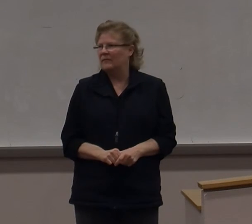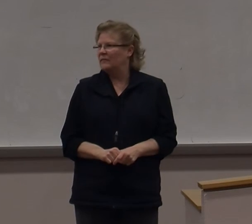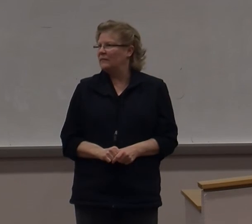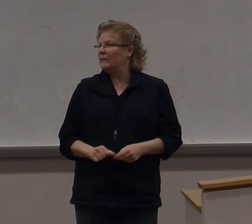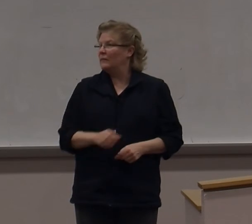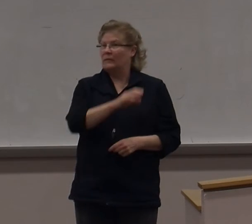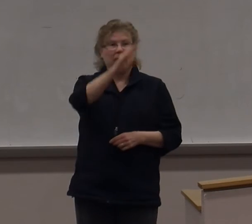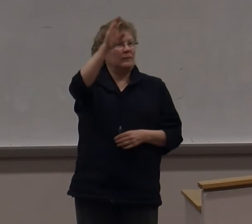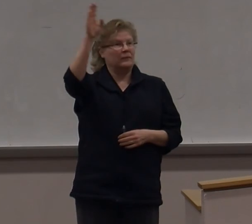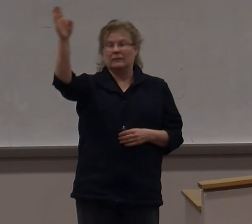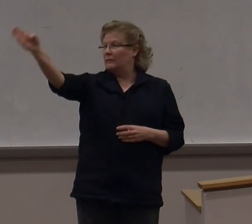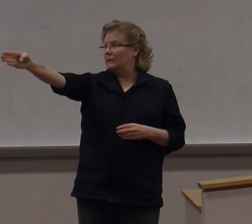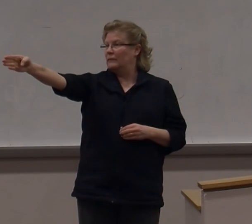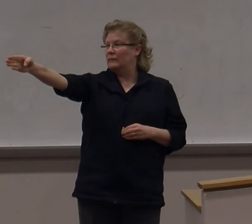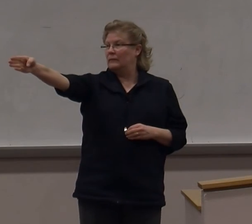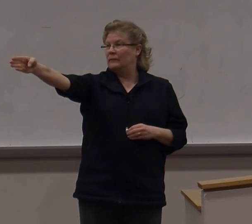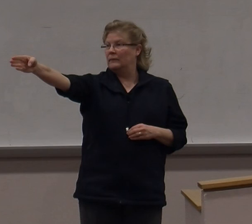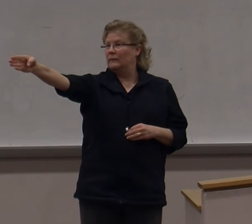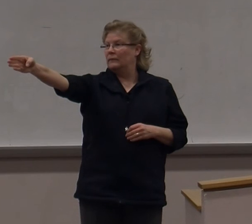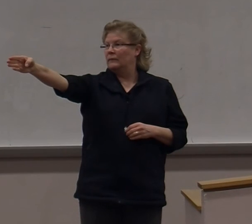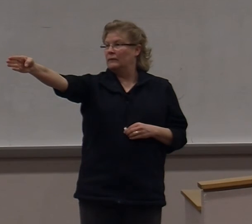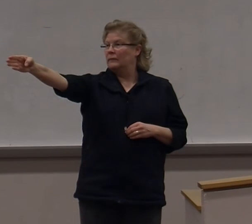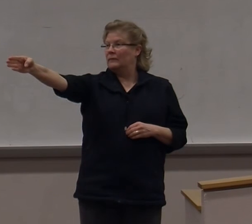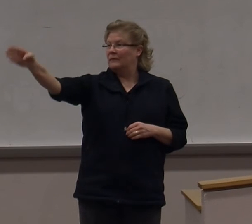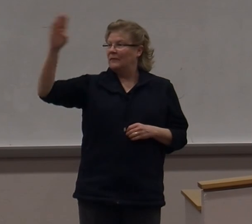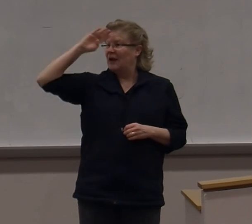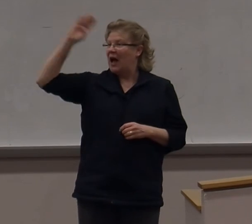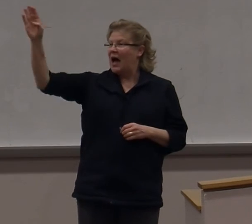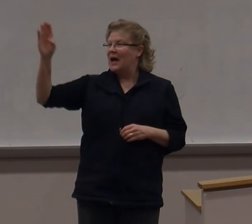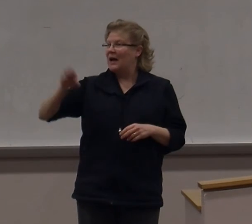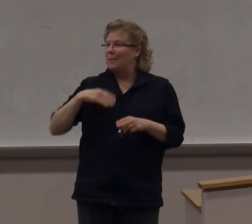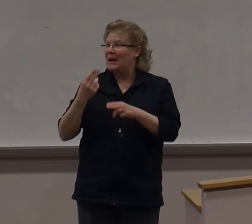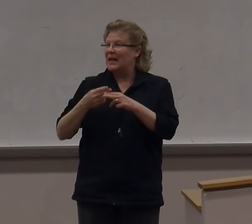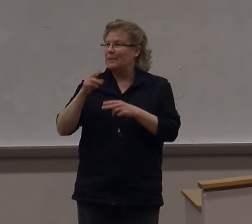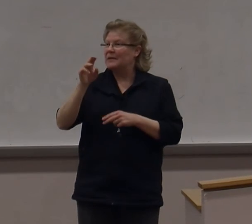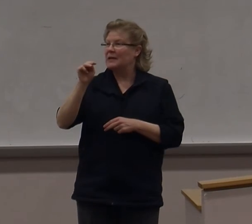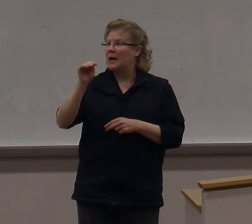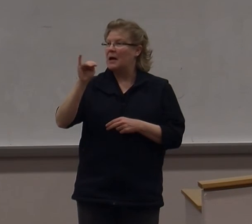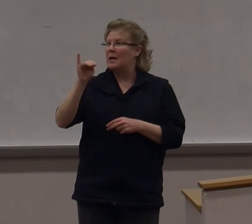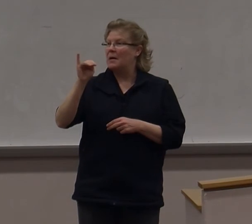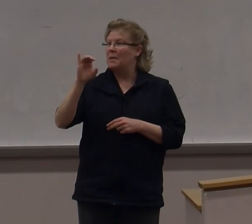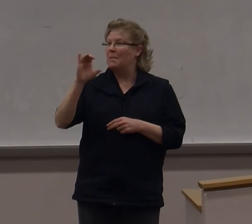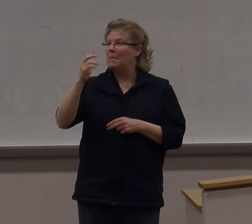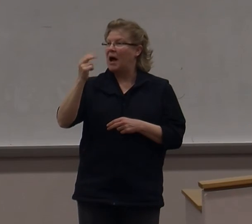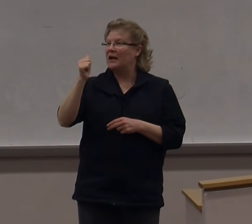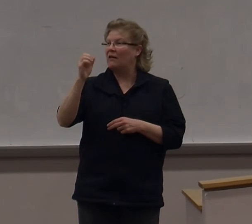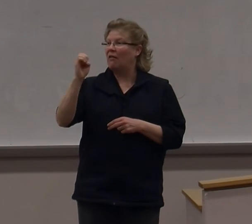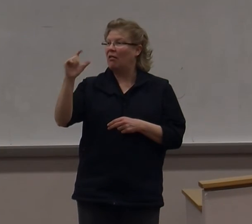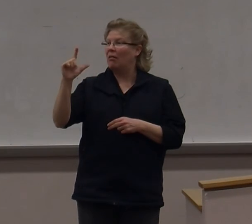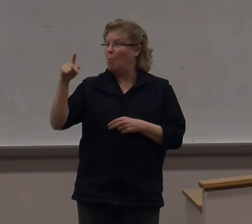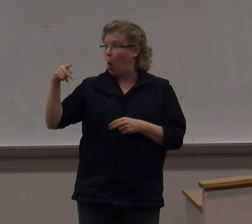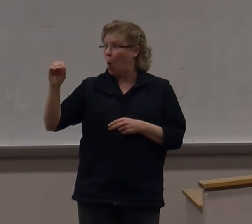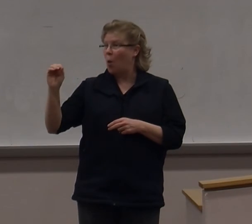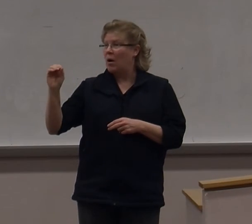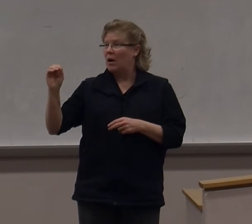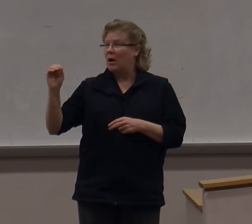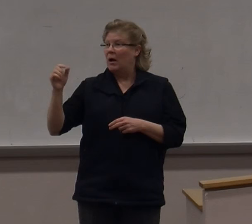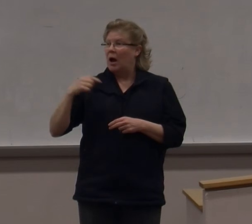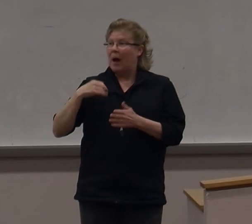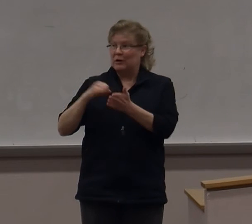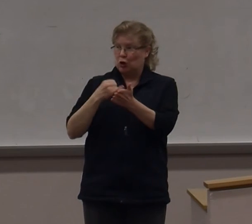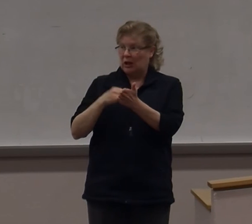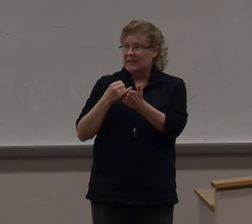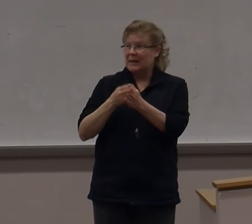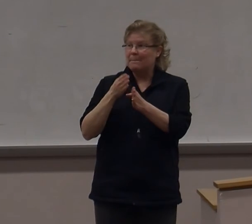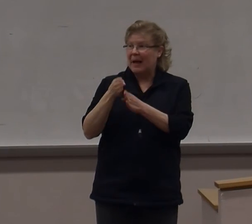of. Hi, my name is Michael Ho. I'm a journalism